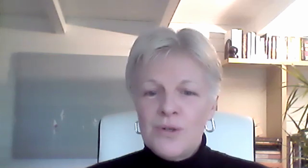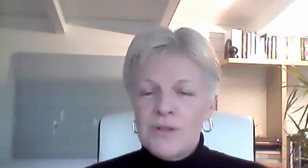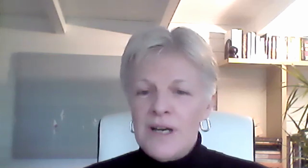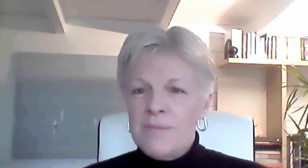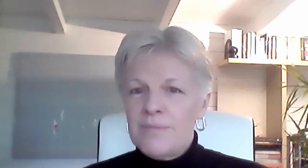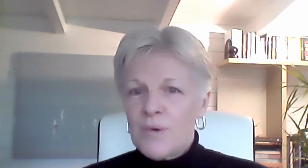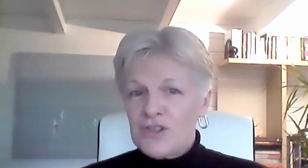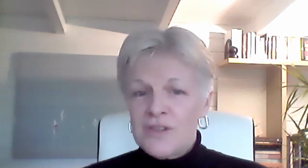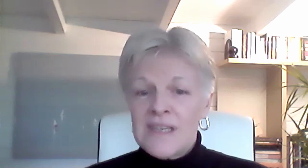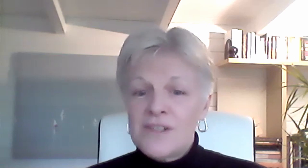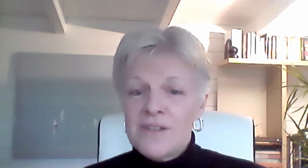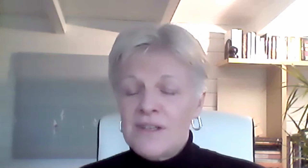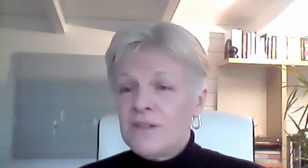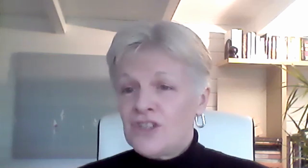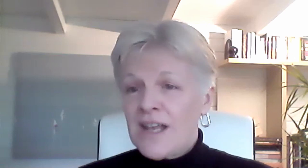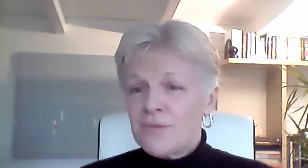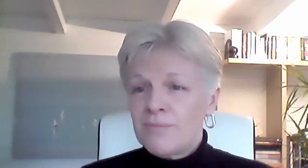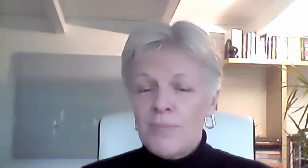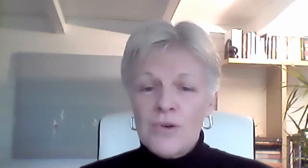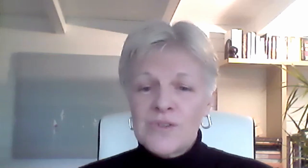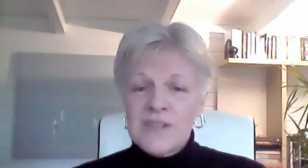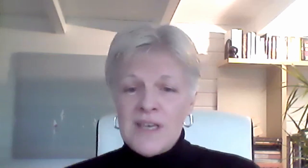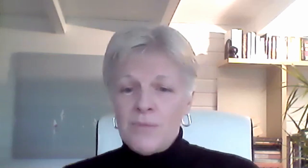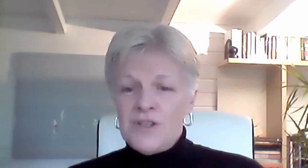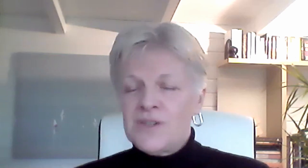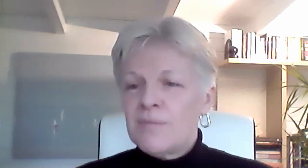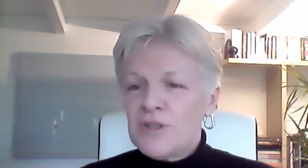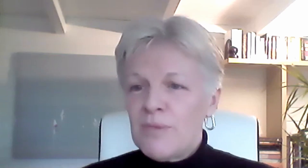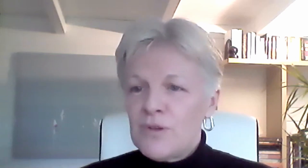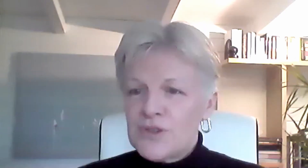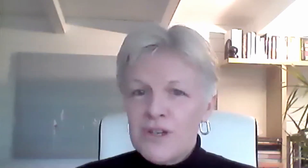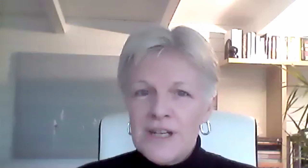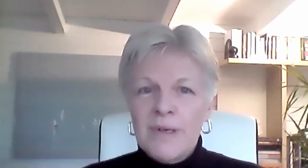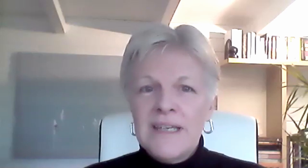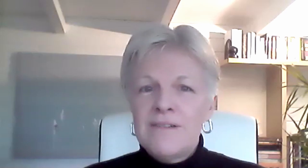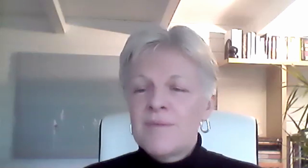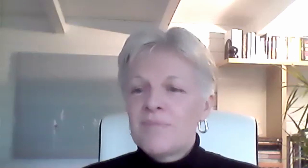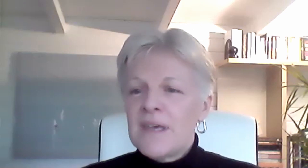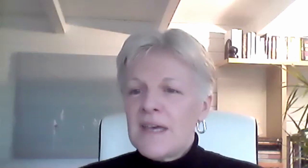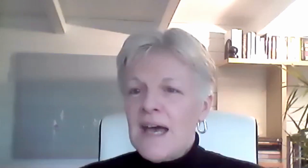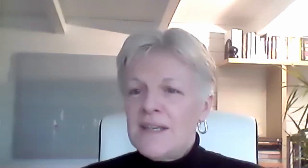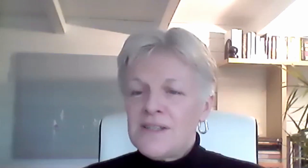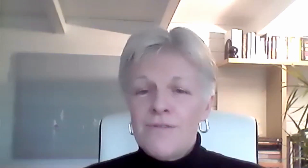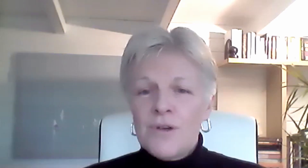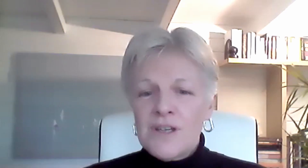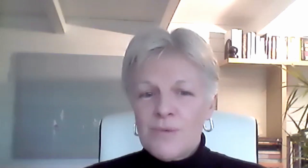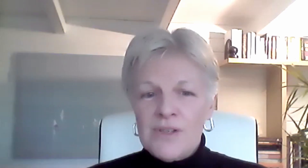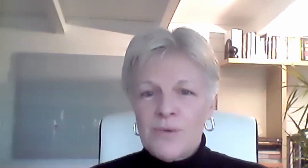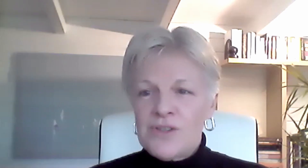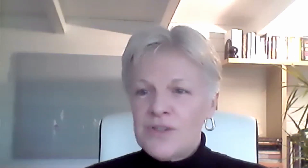your questions into the chat box. Bottom of your screen, I believe. And if you're going to ask questions